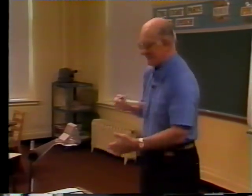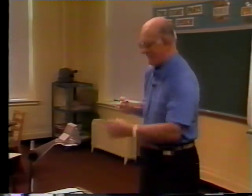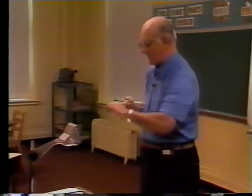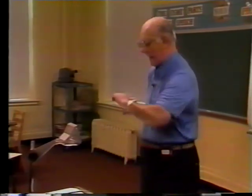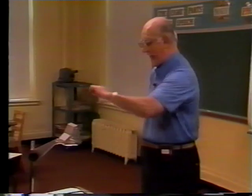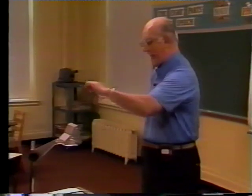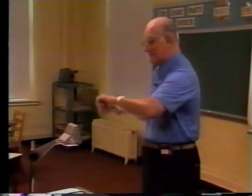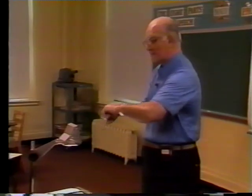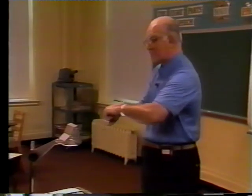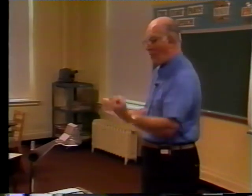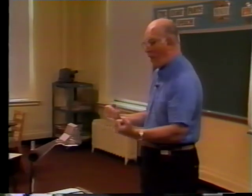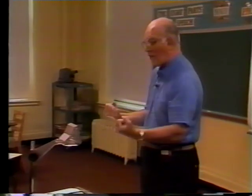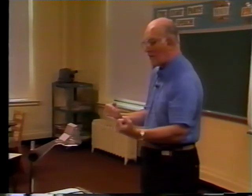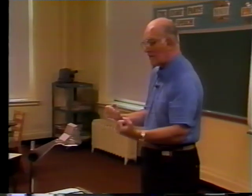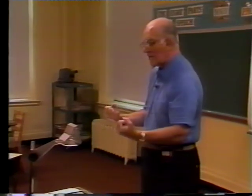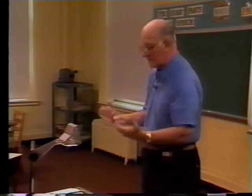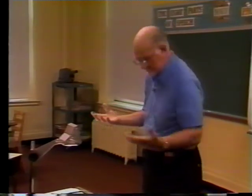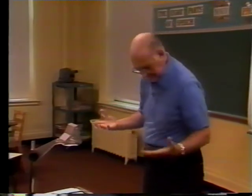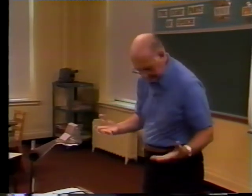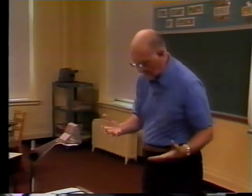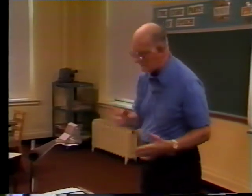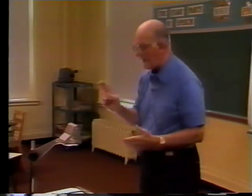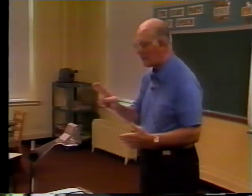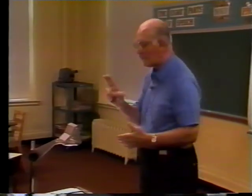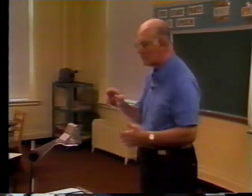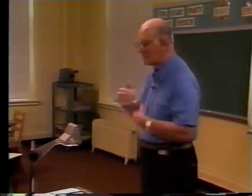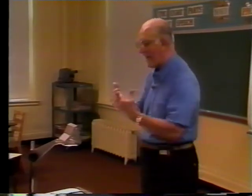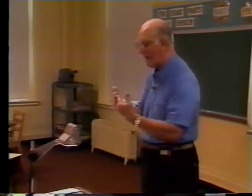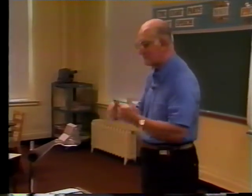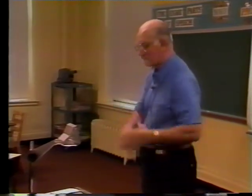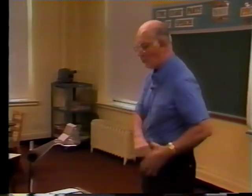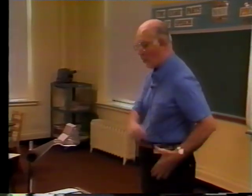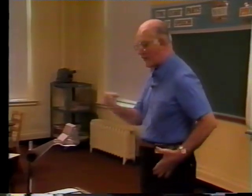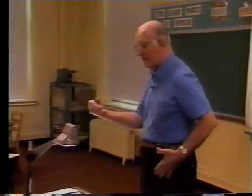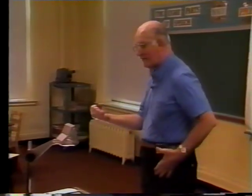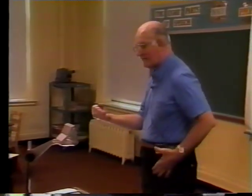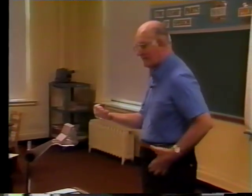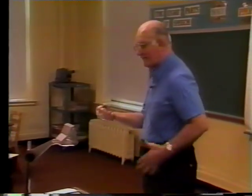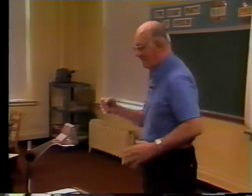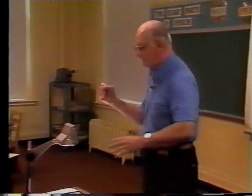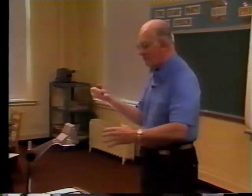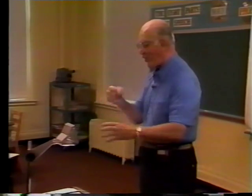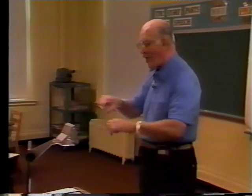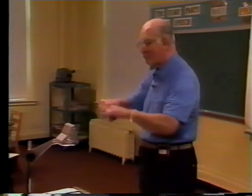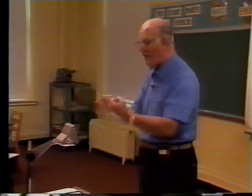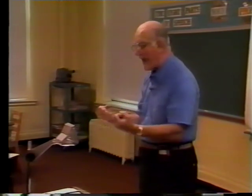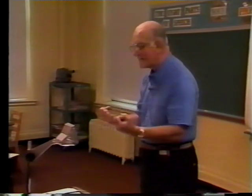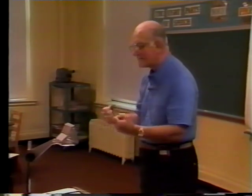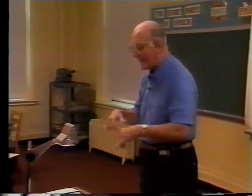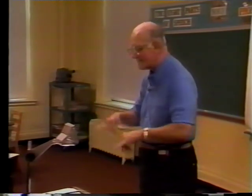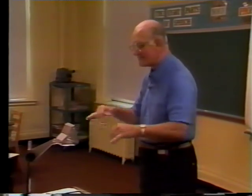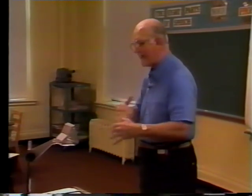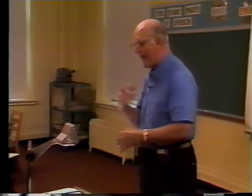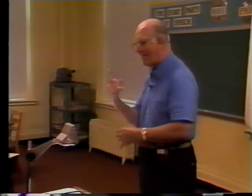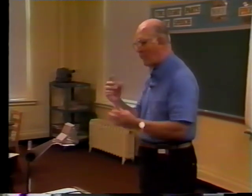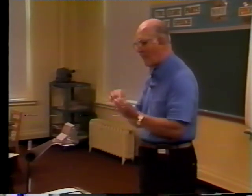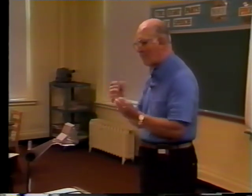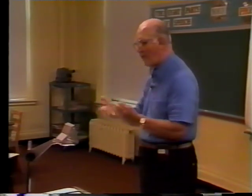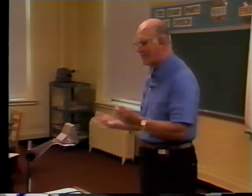If the lance broke, what they use next, a sword. If the sword breaks, they still have one more